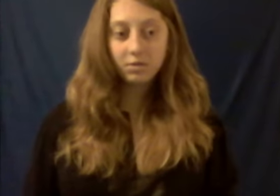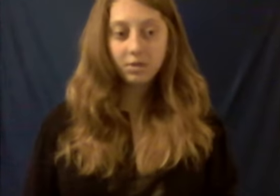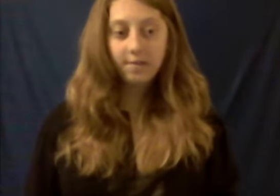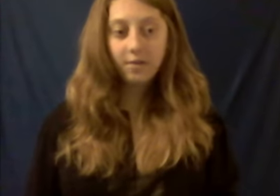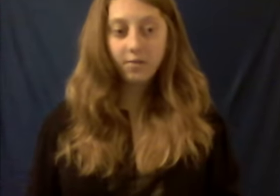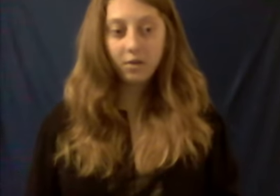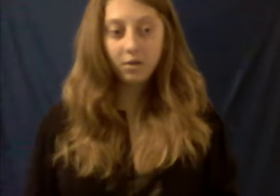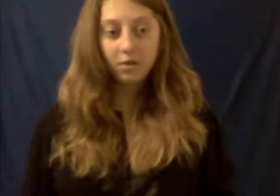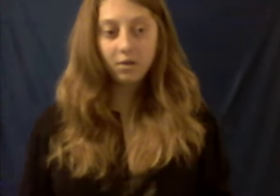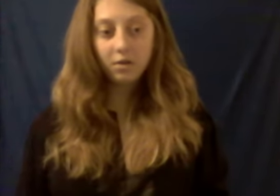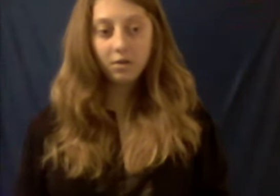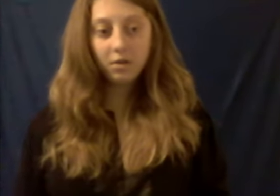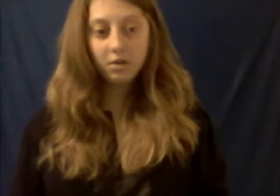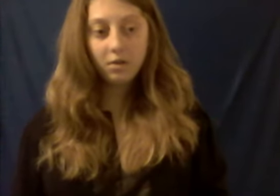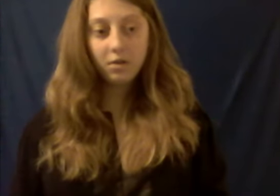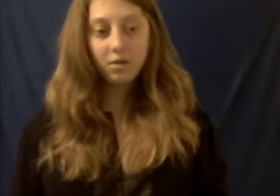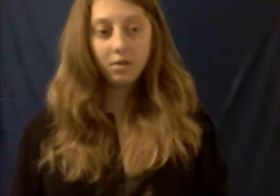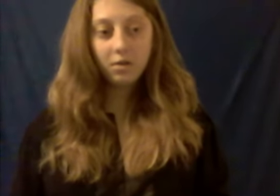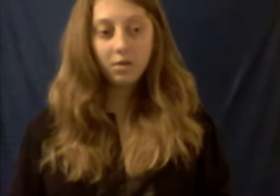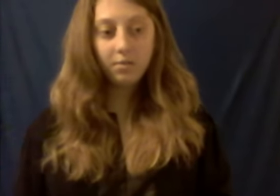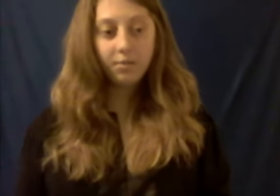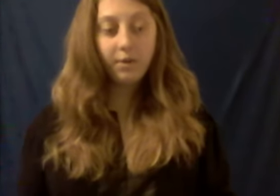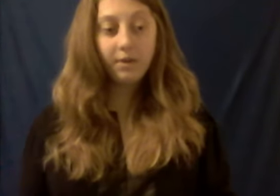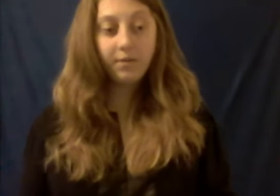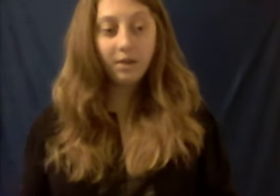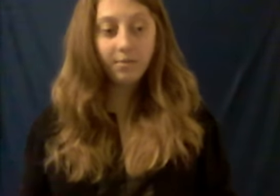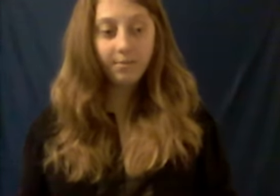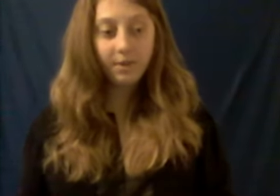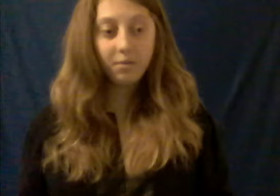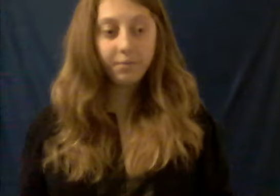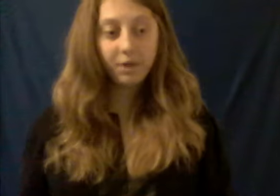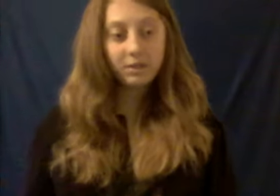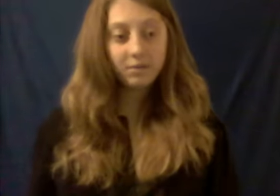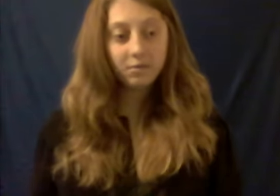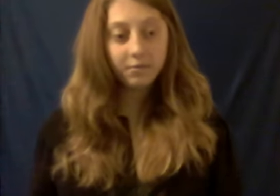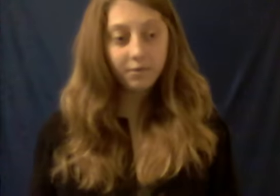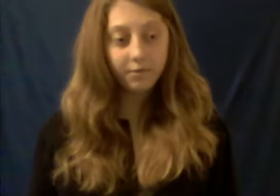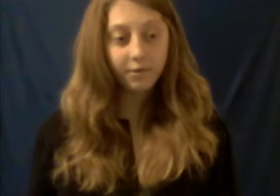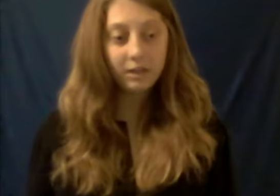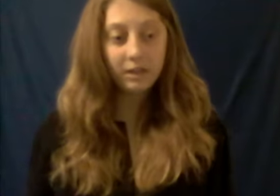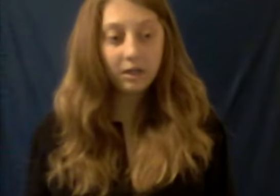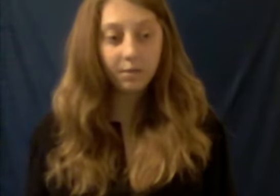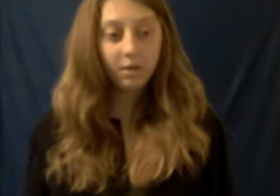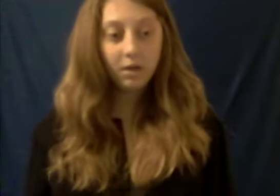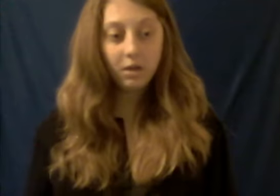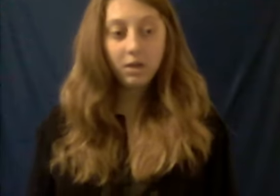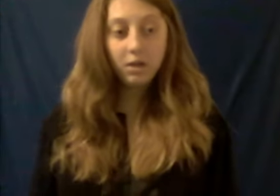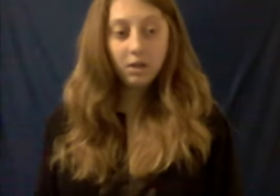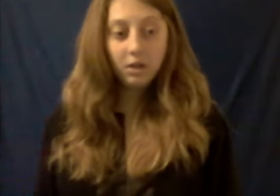That sounds good. But what if I become pregnant for the fourth time